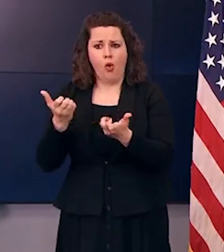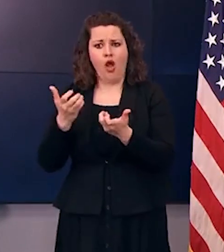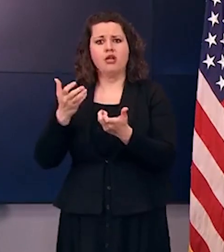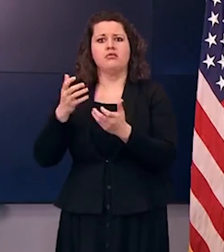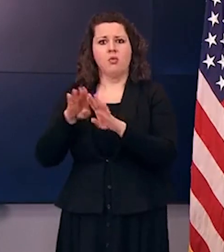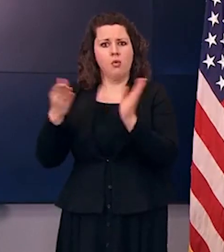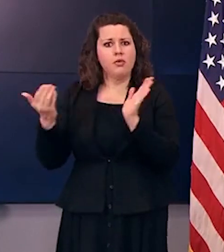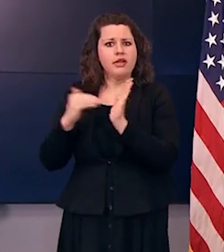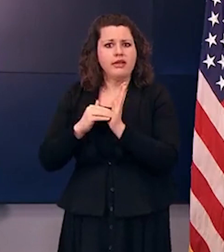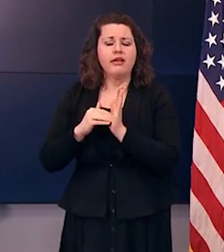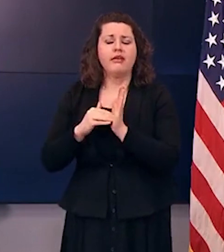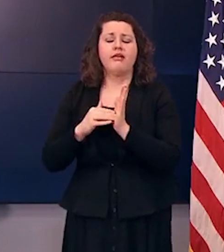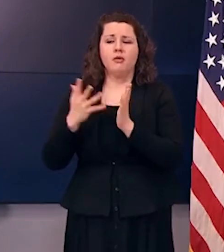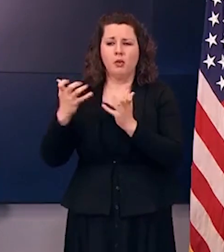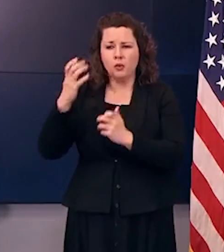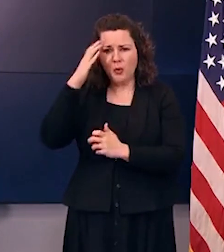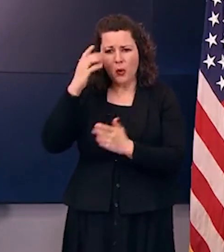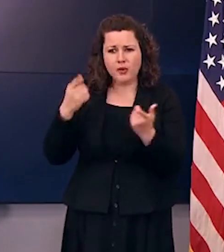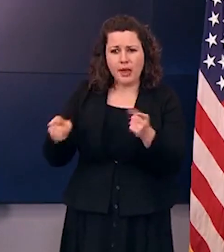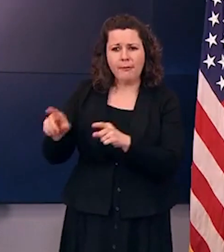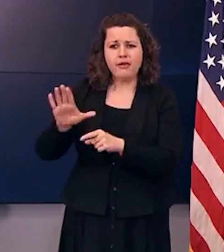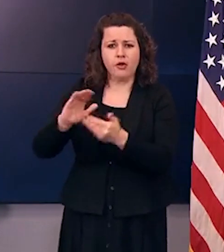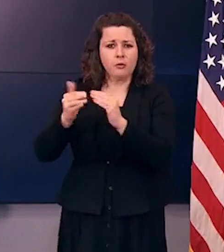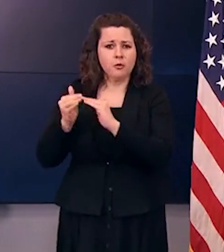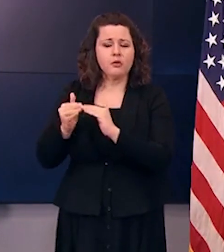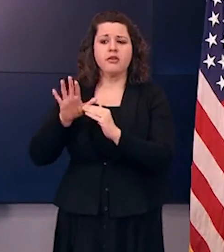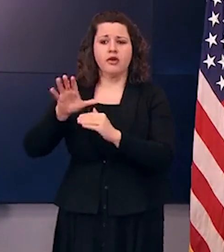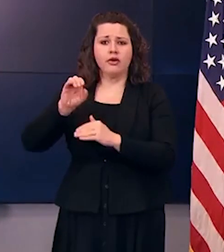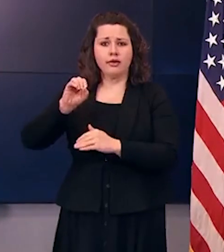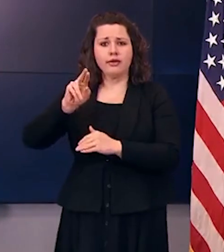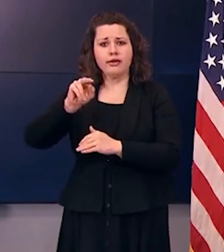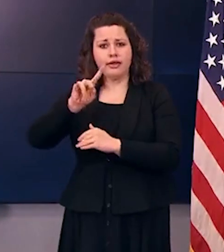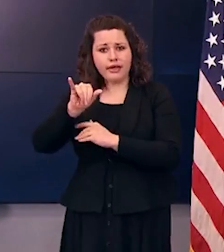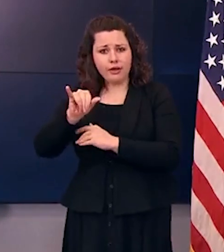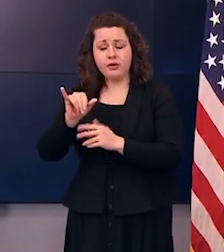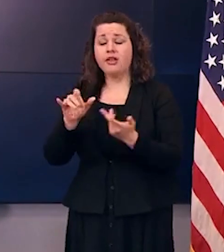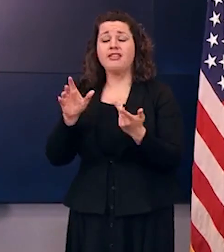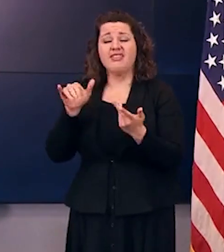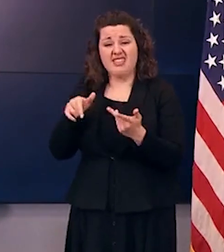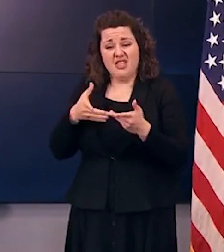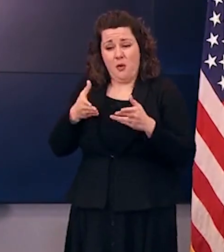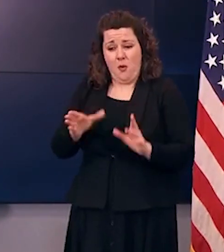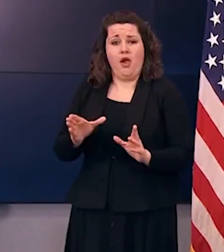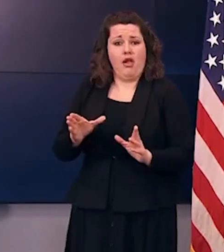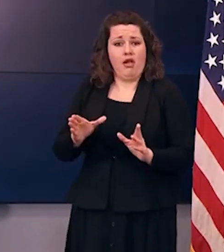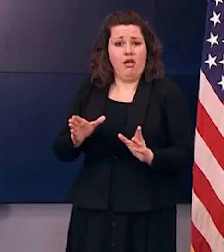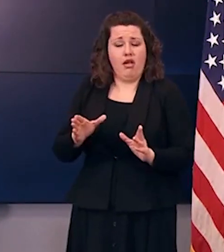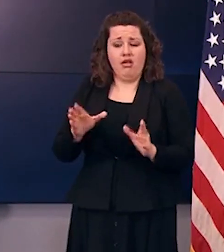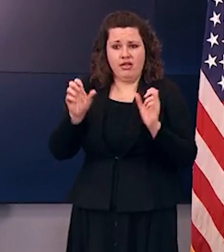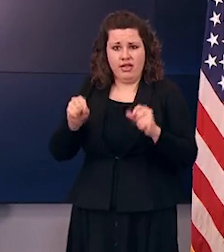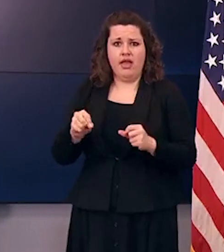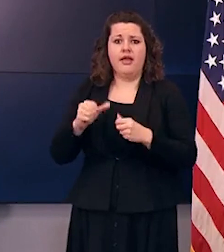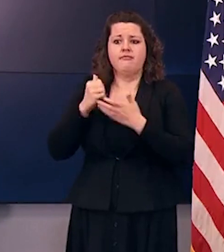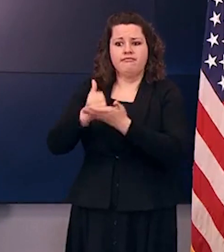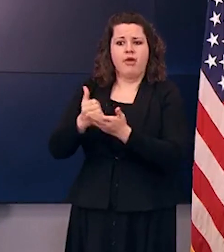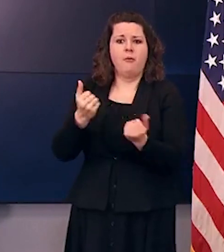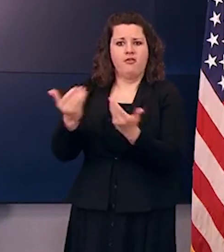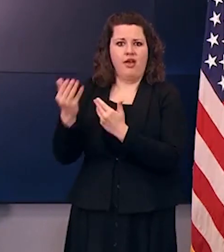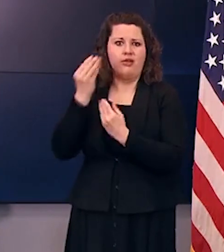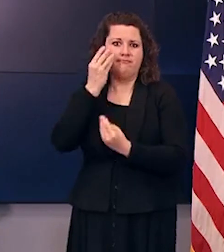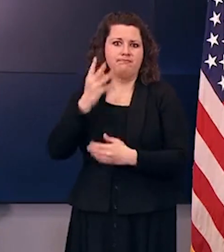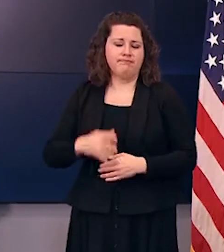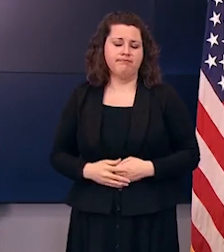back open. They want to know what's going on in their communities and in their counties. And this is a way that we actually can help provide them some of that